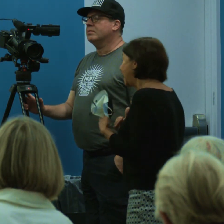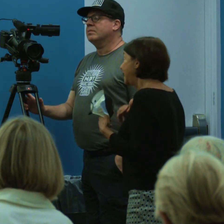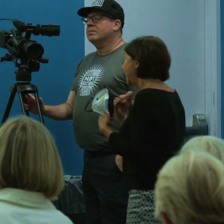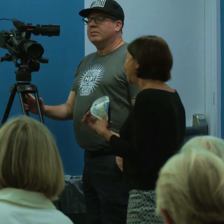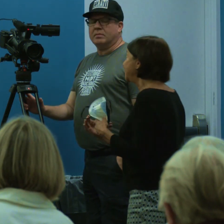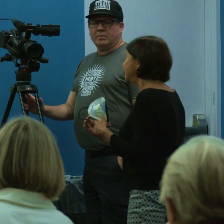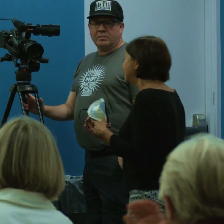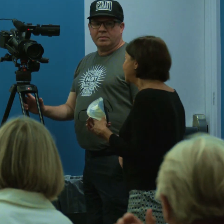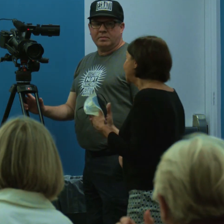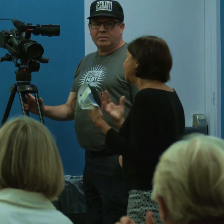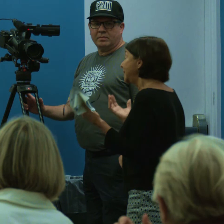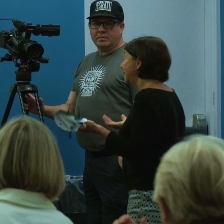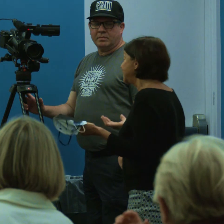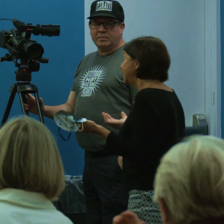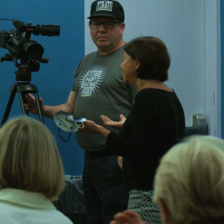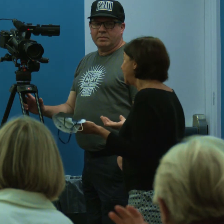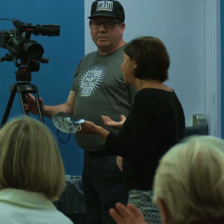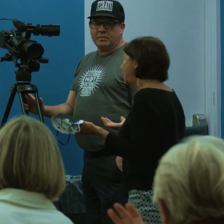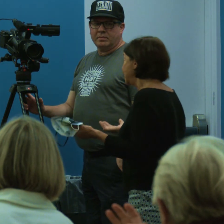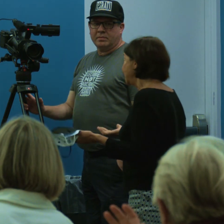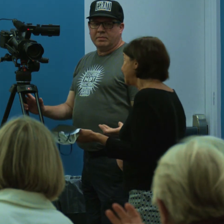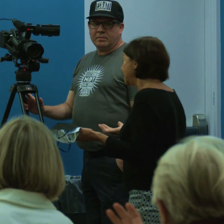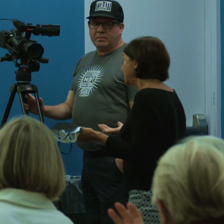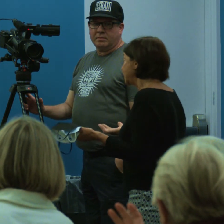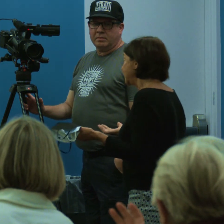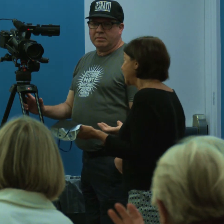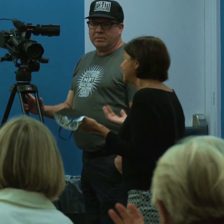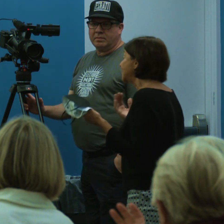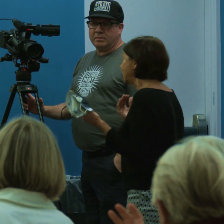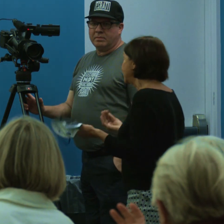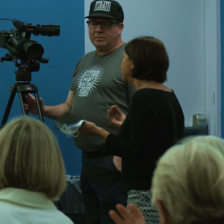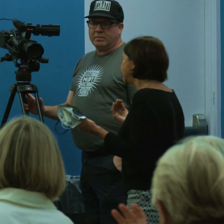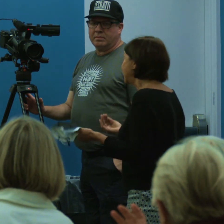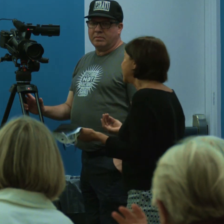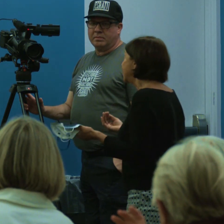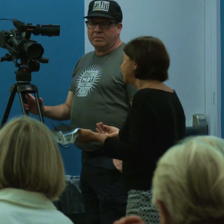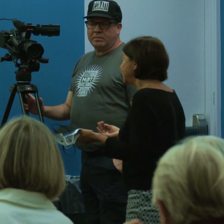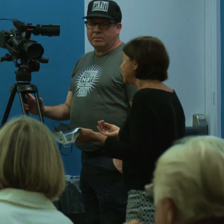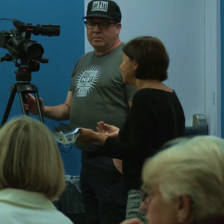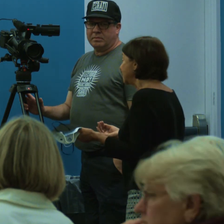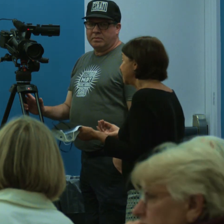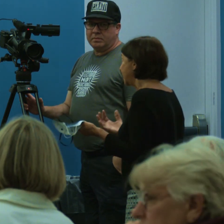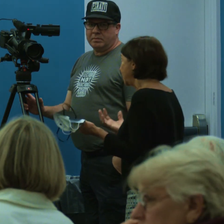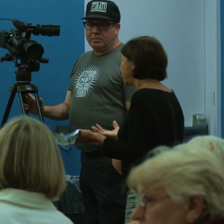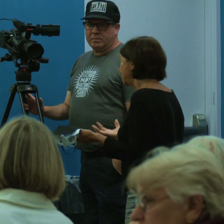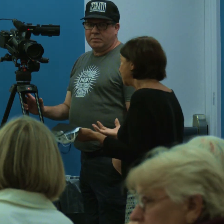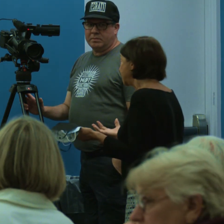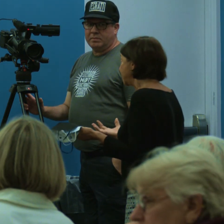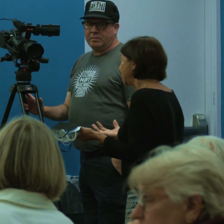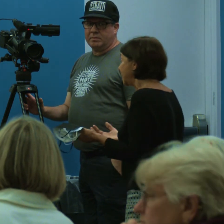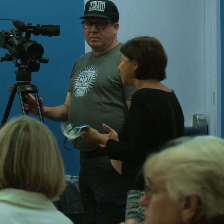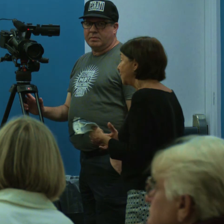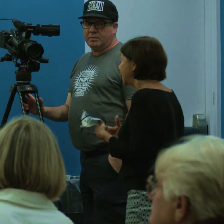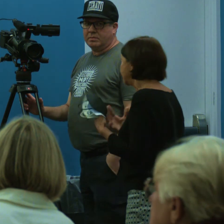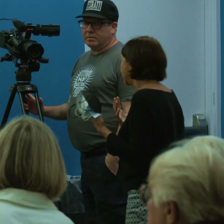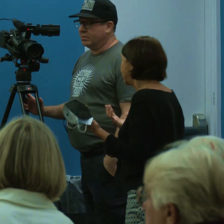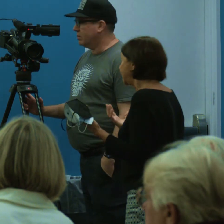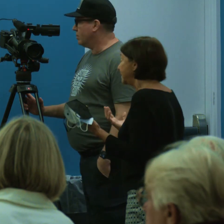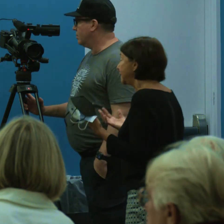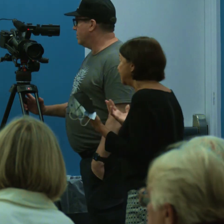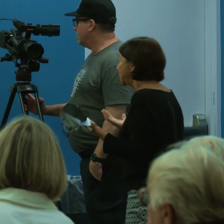if that happens, we're going to have to give up on redistricting and start looking at other solutions like ranked choice voting